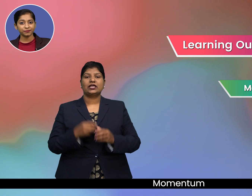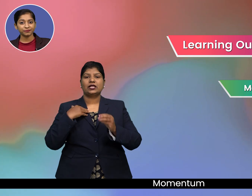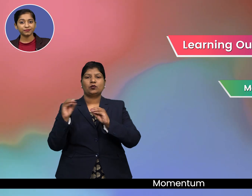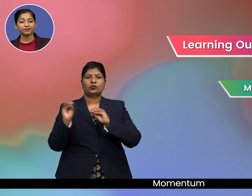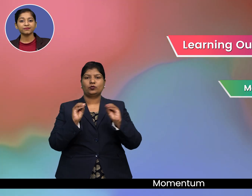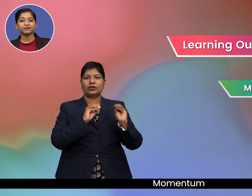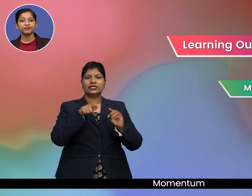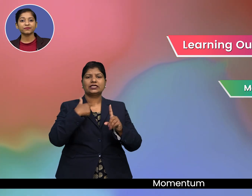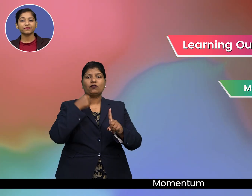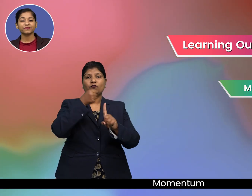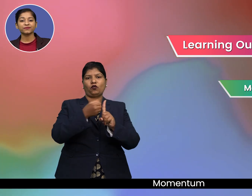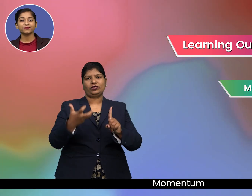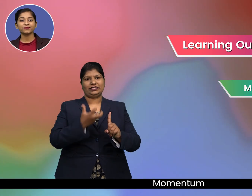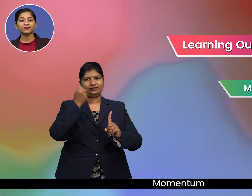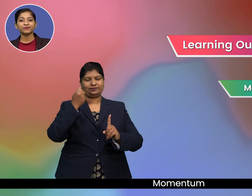momentum,